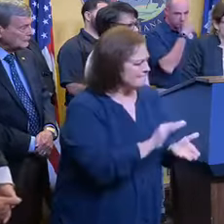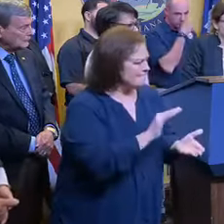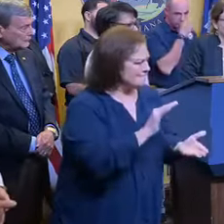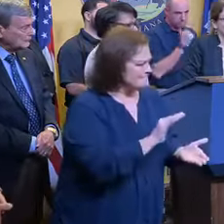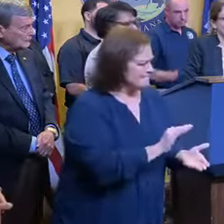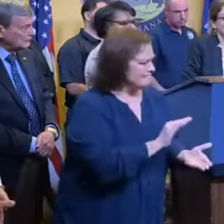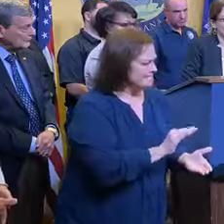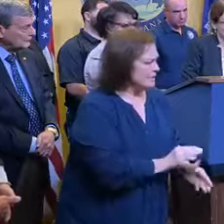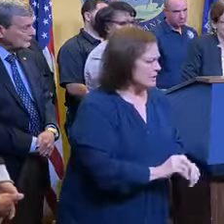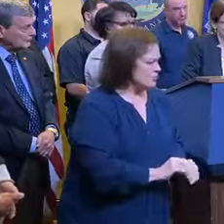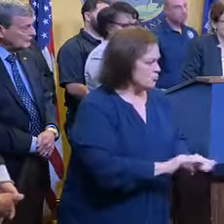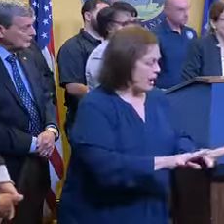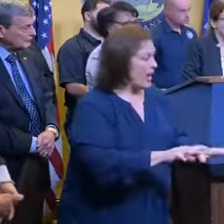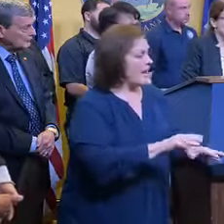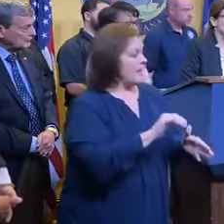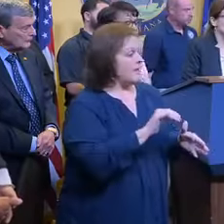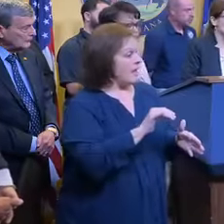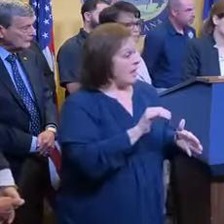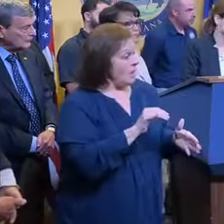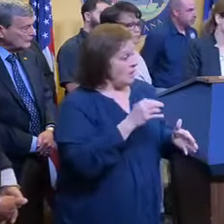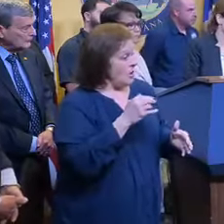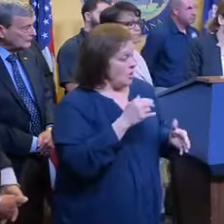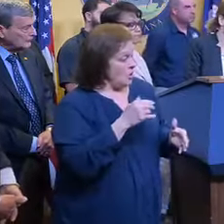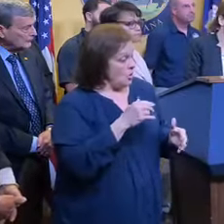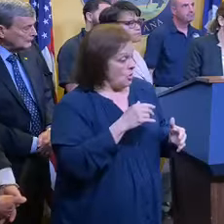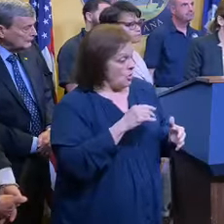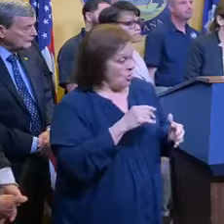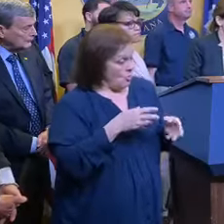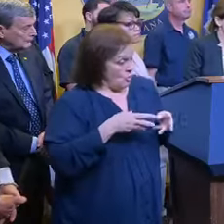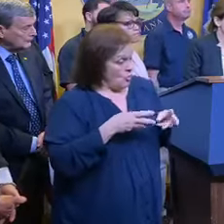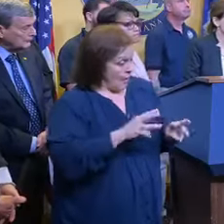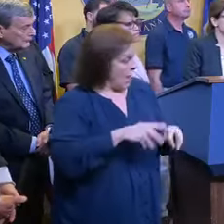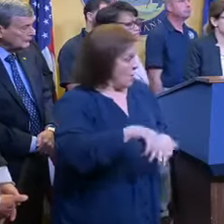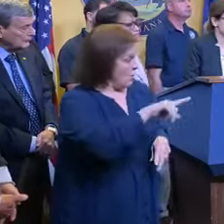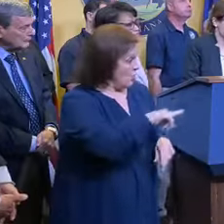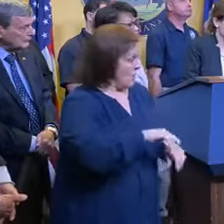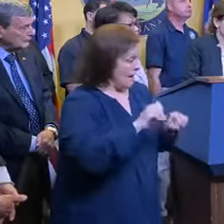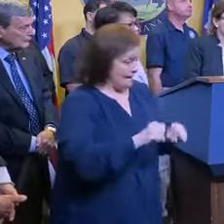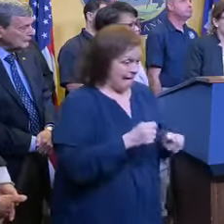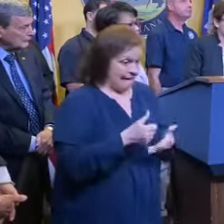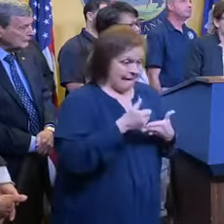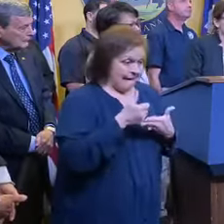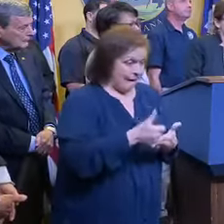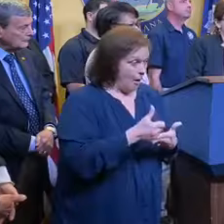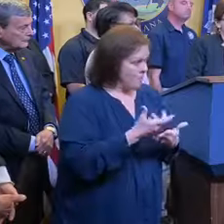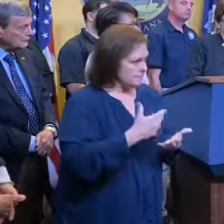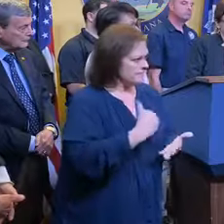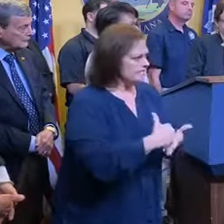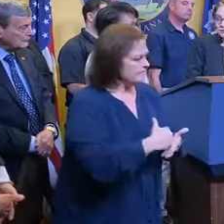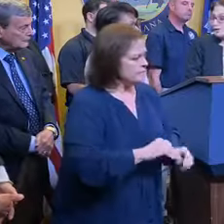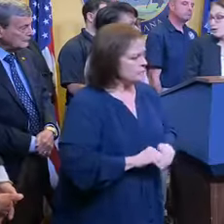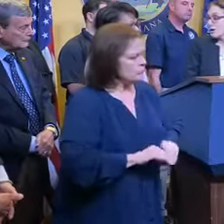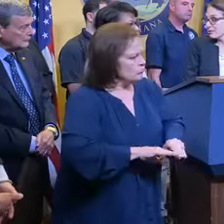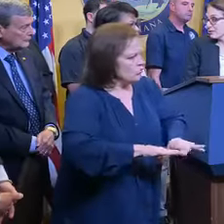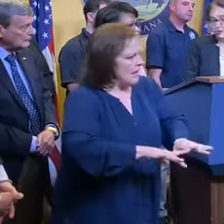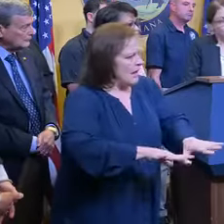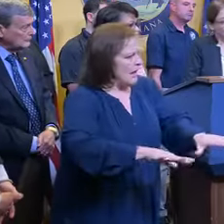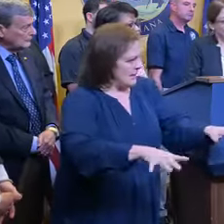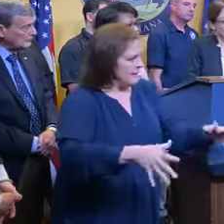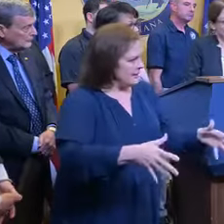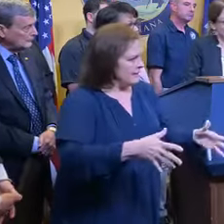we all play a part, right? The way you flatten the curve is to prevent the spread. The way you prevent the spread is to do